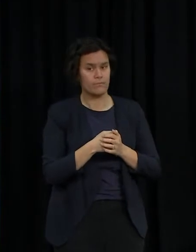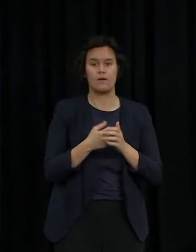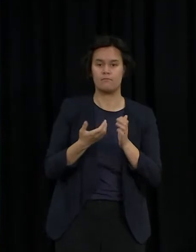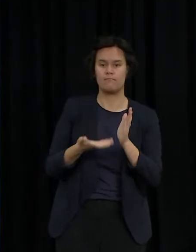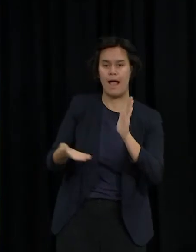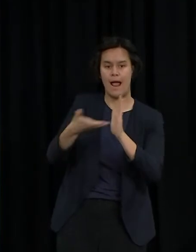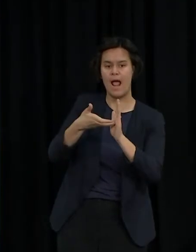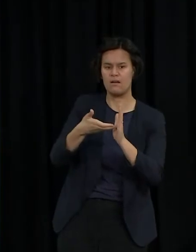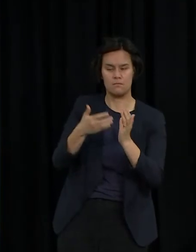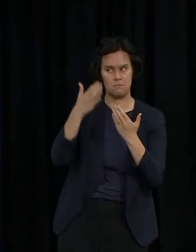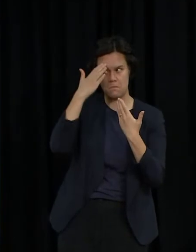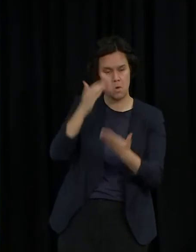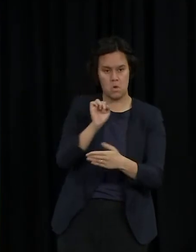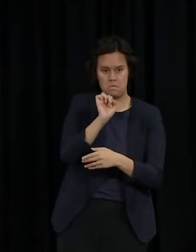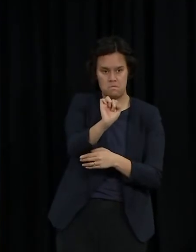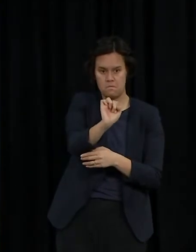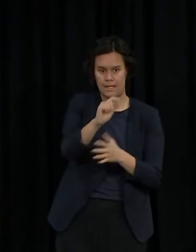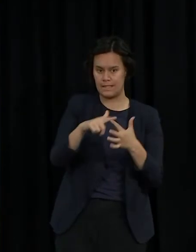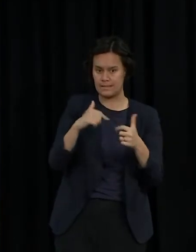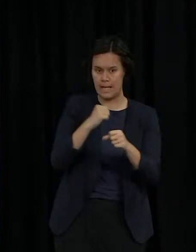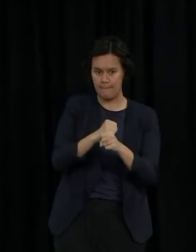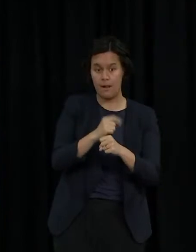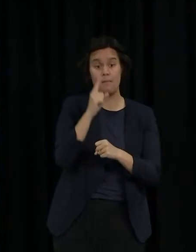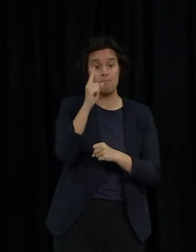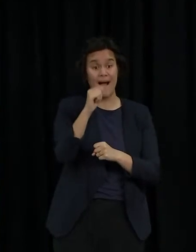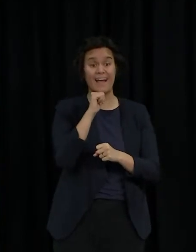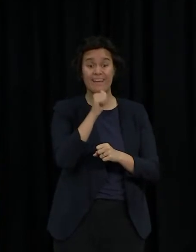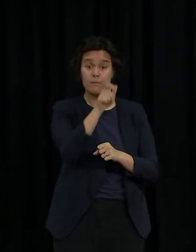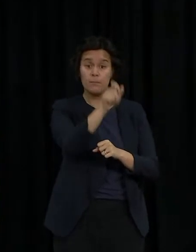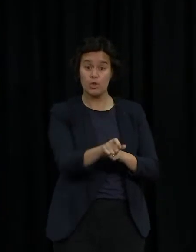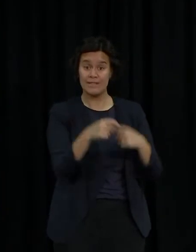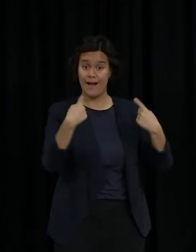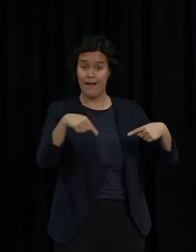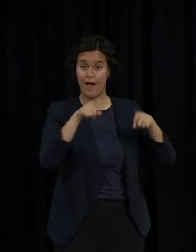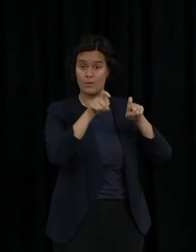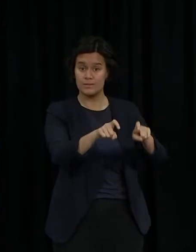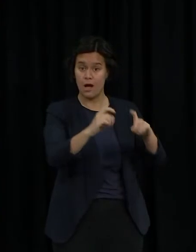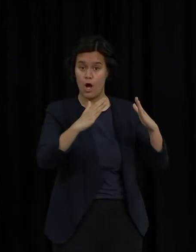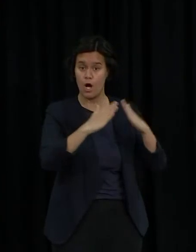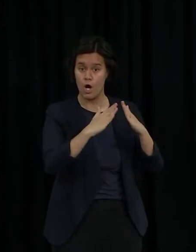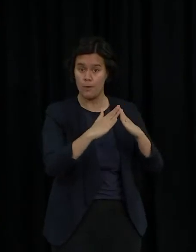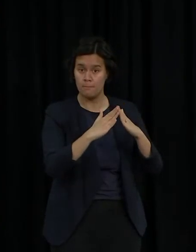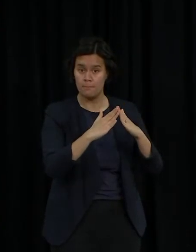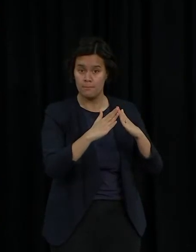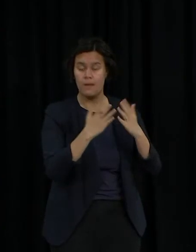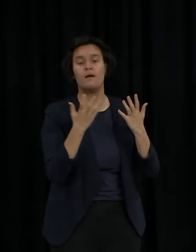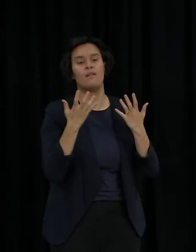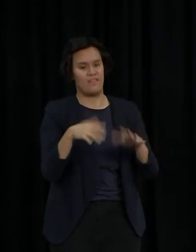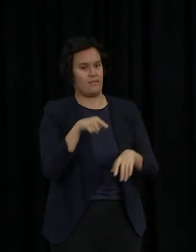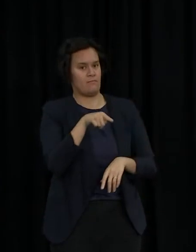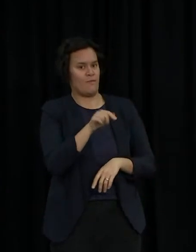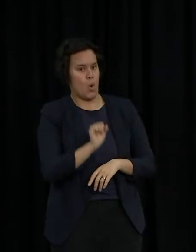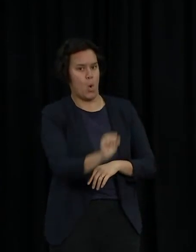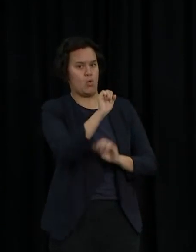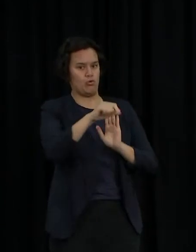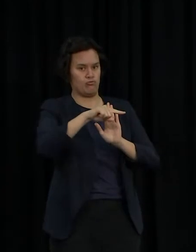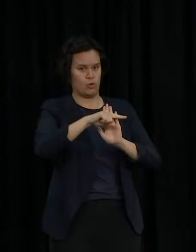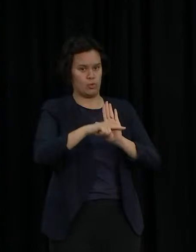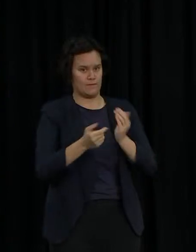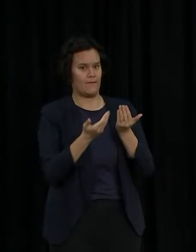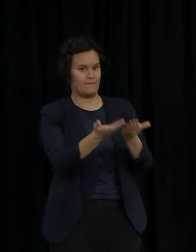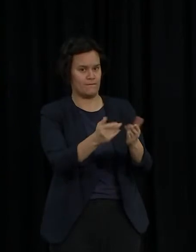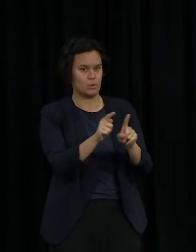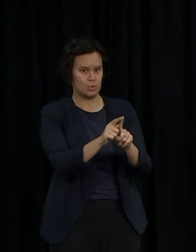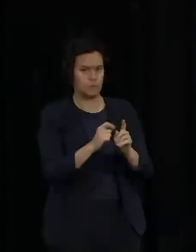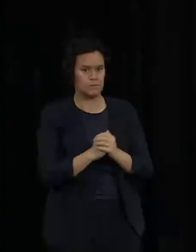in place for those individuals who may, for whatever reason, as the Deputy Prime Minister says, are allowed to stay in their own home. Yeah, what kind of